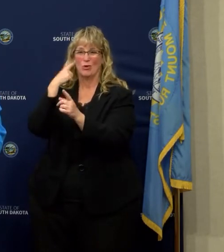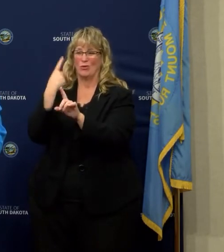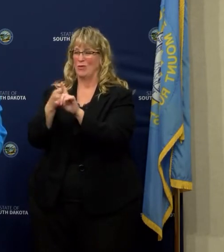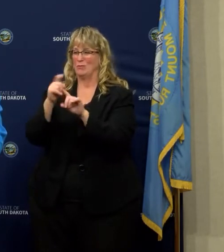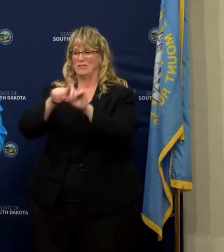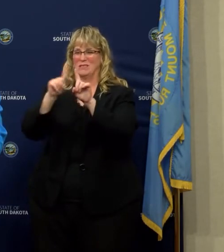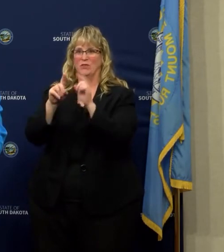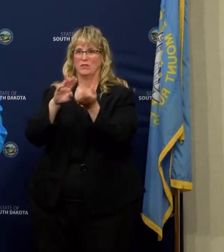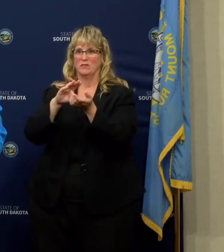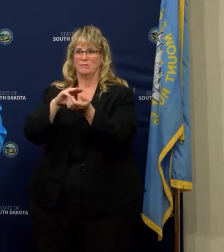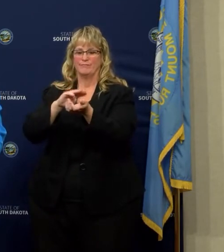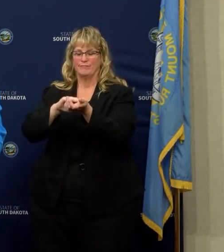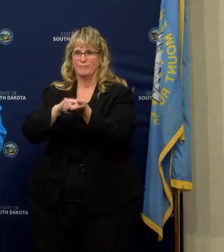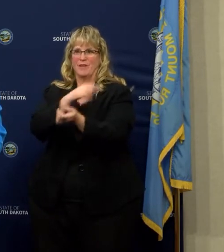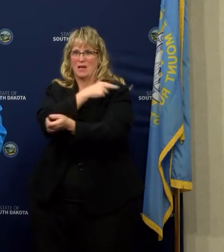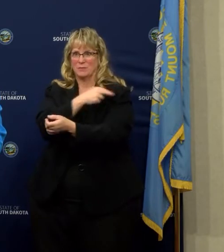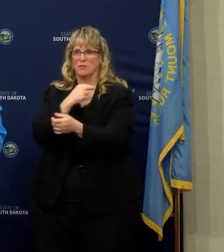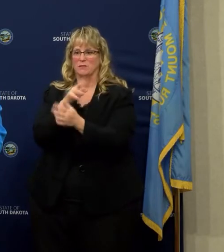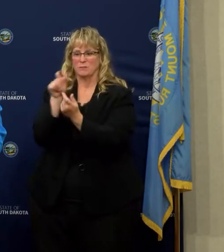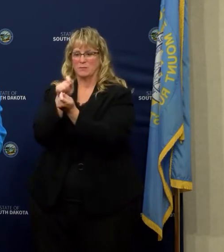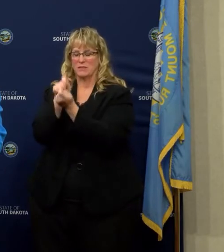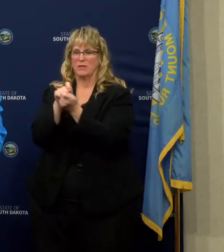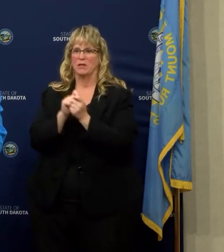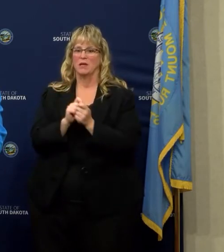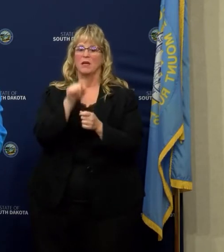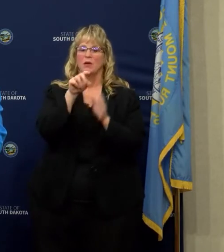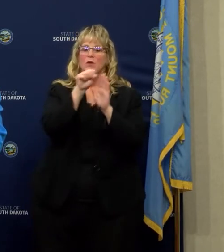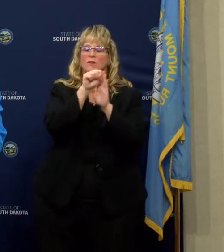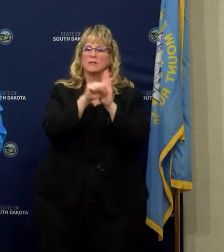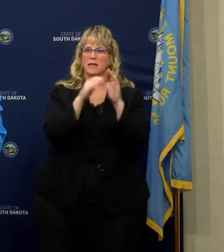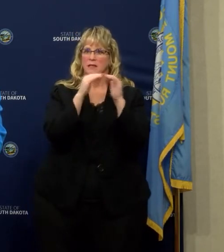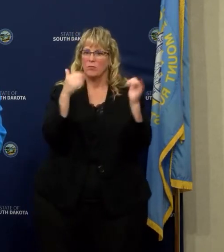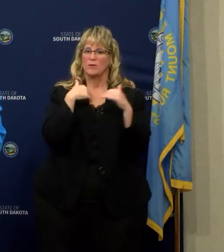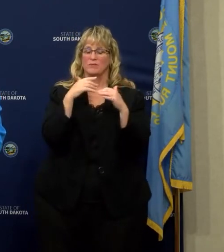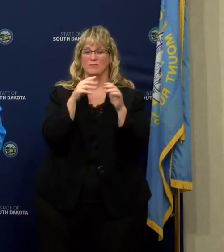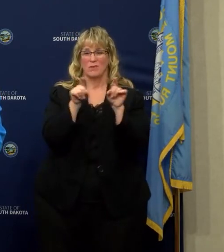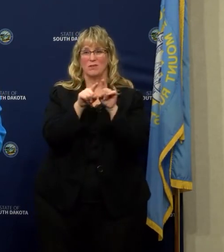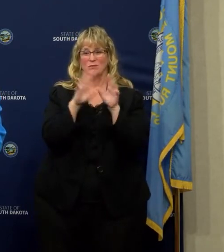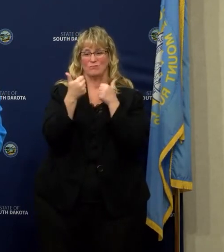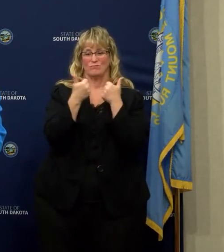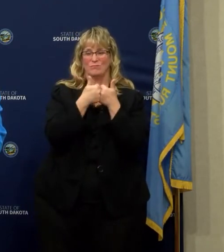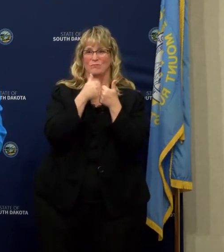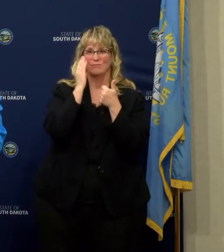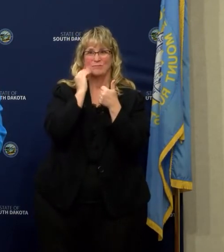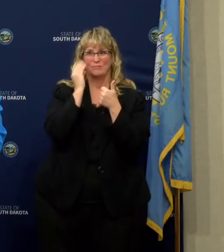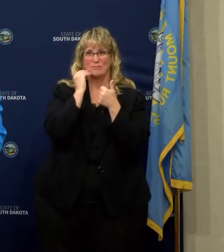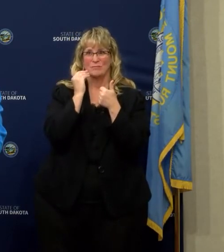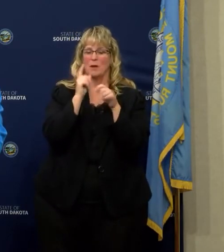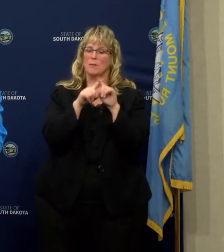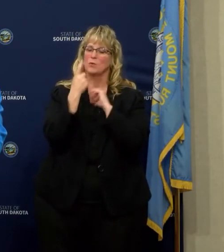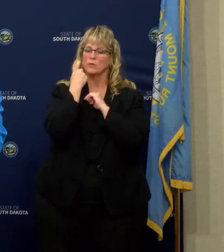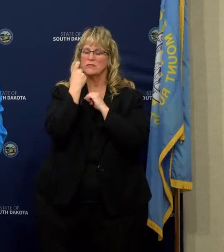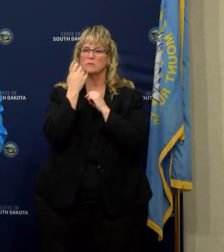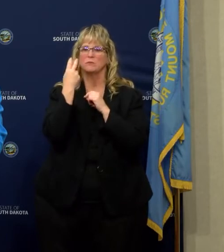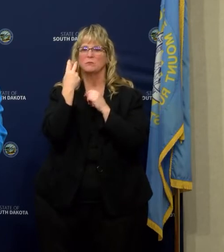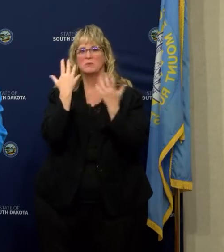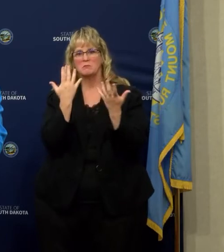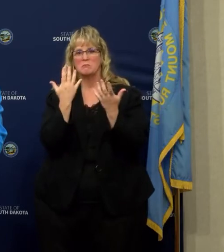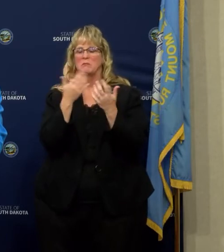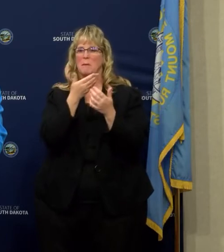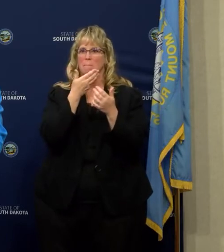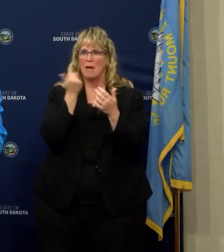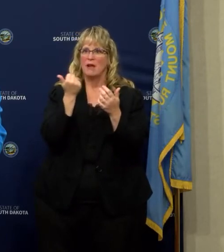certain providers in particular. We at the state level have also had some challenges, but just recently have seen some easing